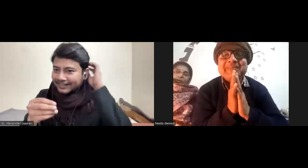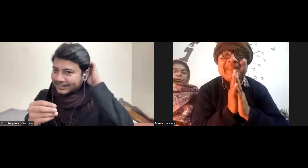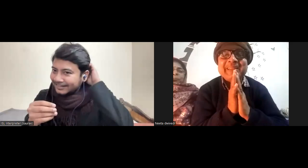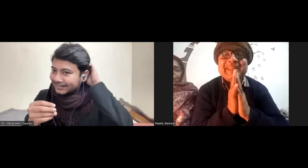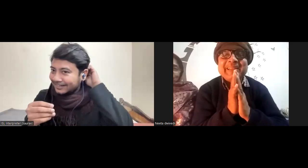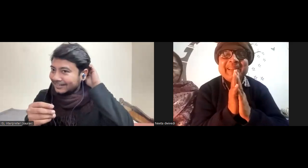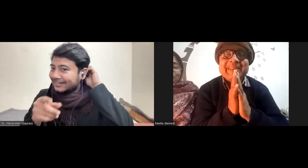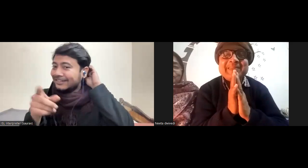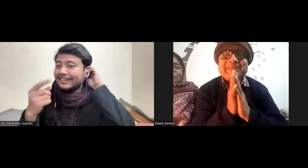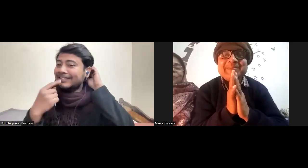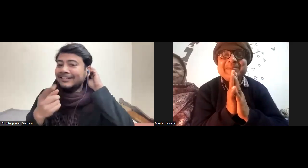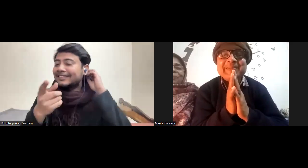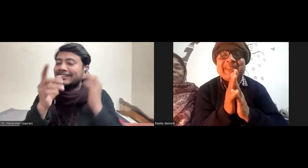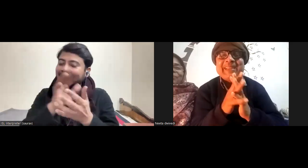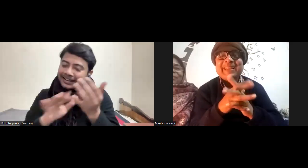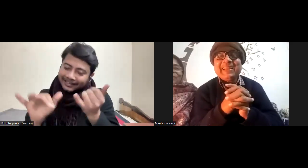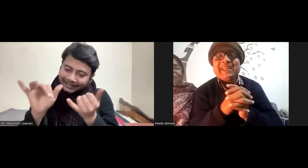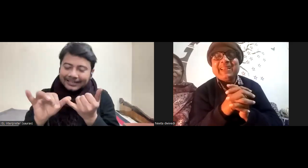add.